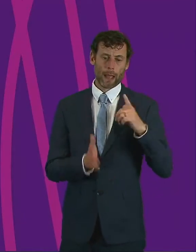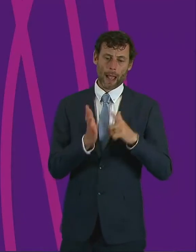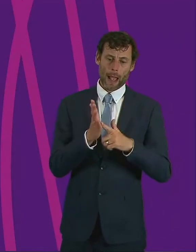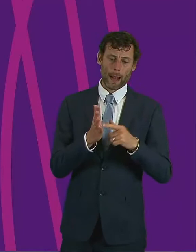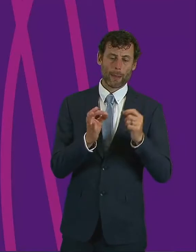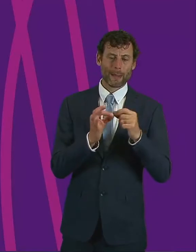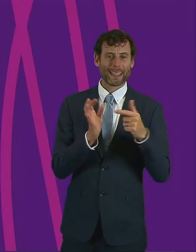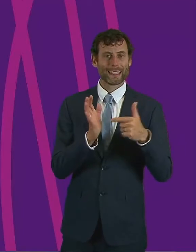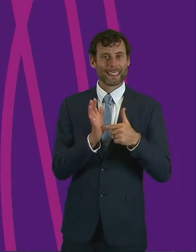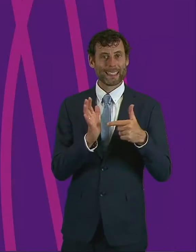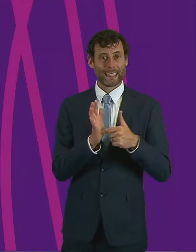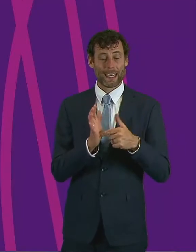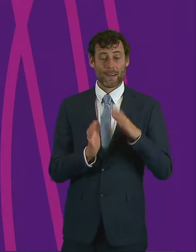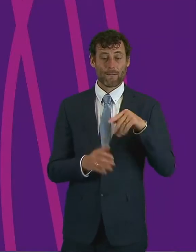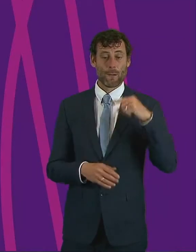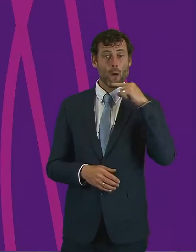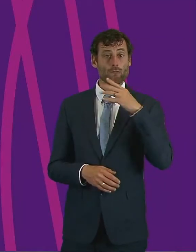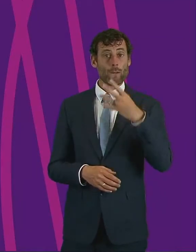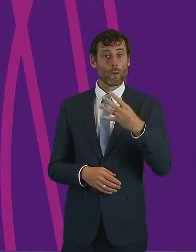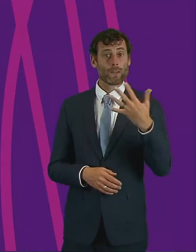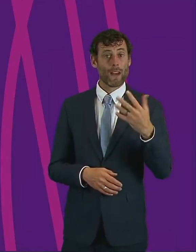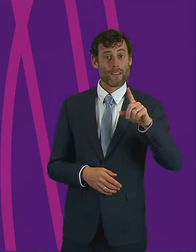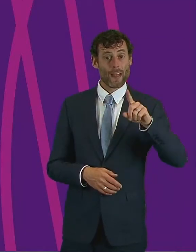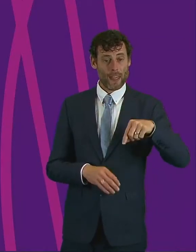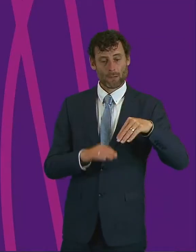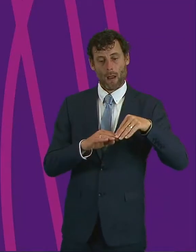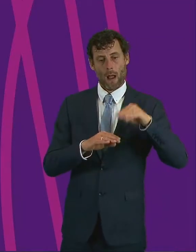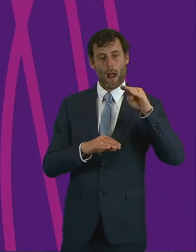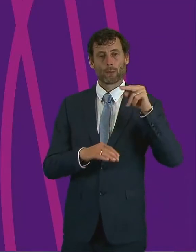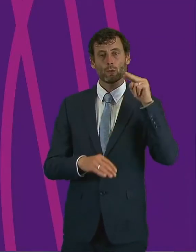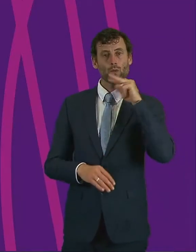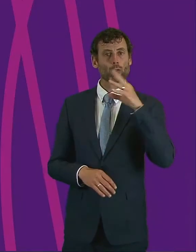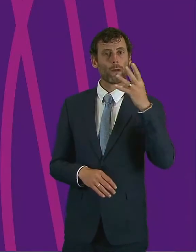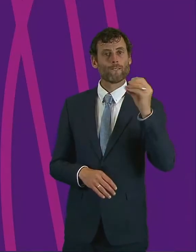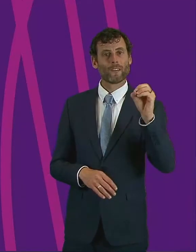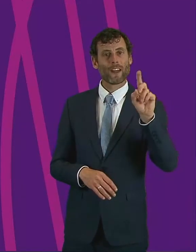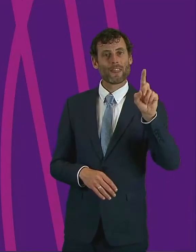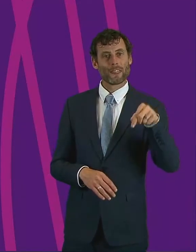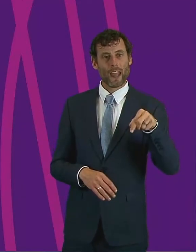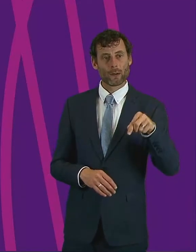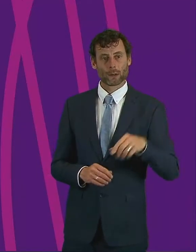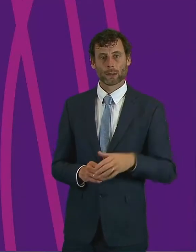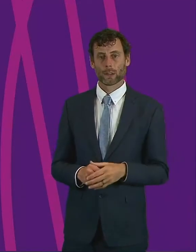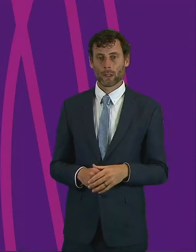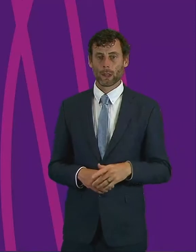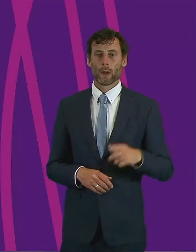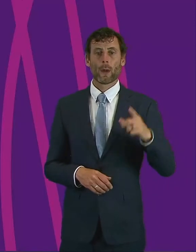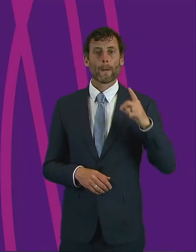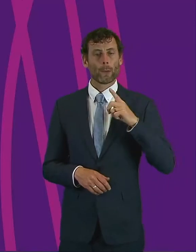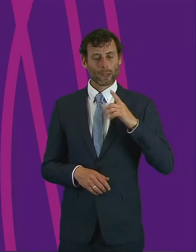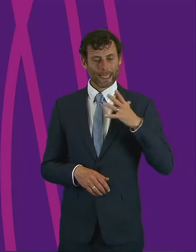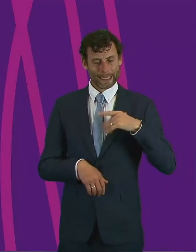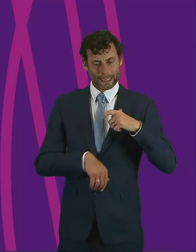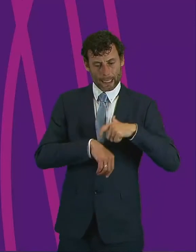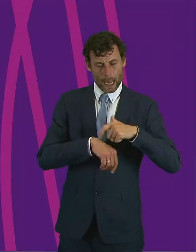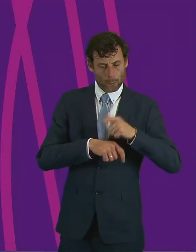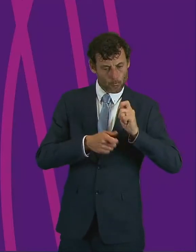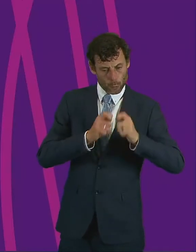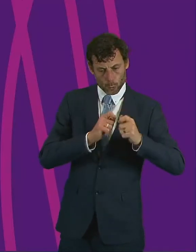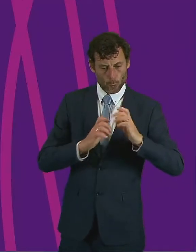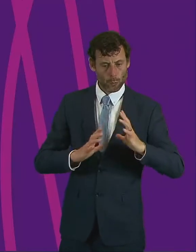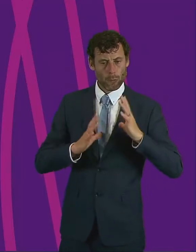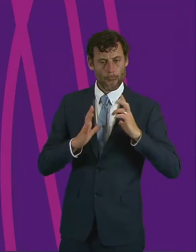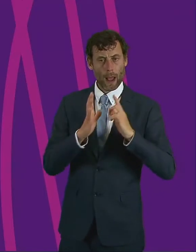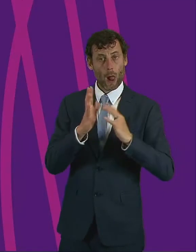LBTT from 145,000 to 250,000. Because of the time required to prepare legislation and for